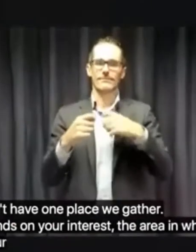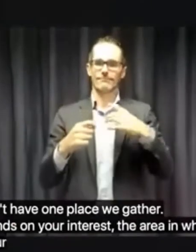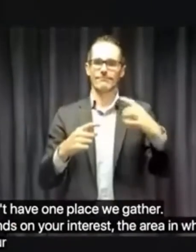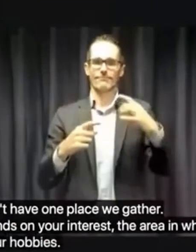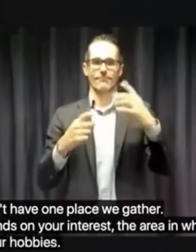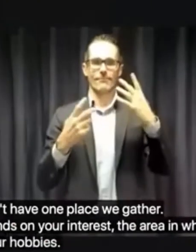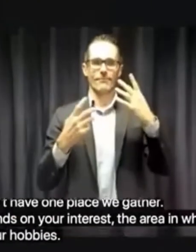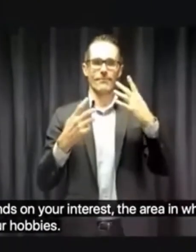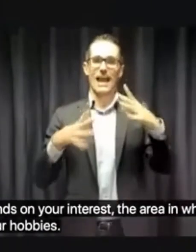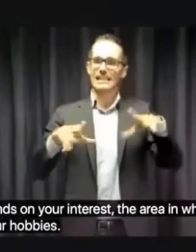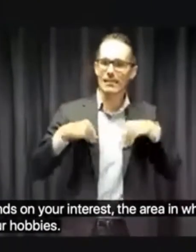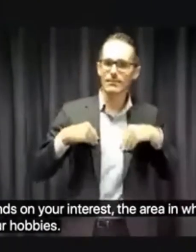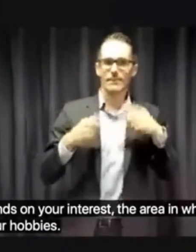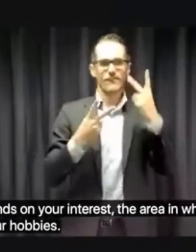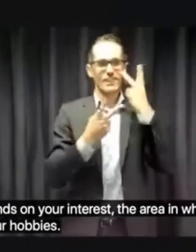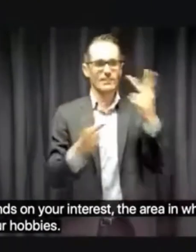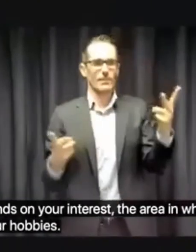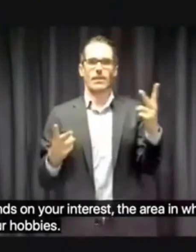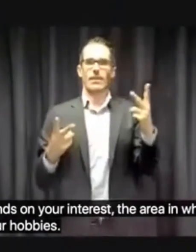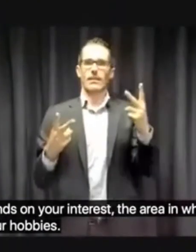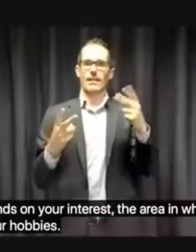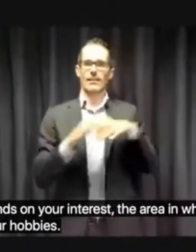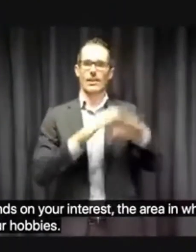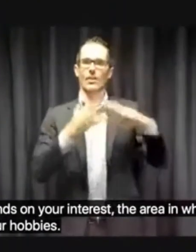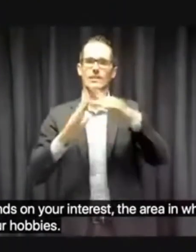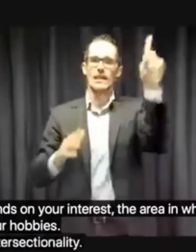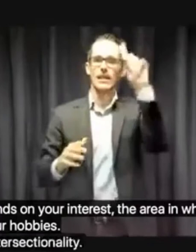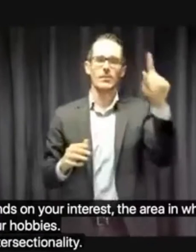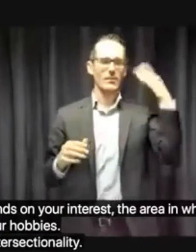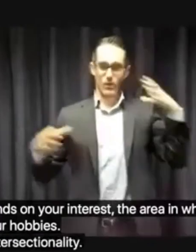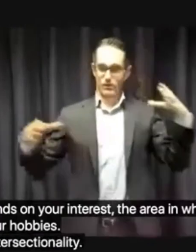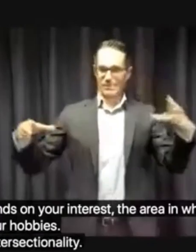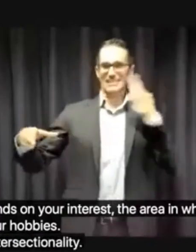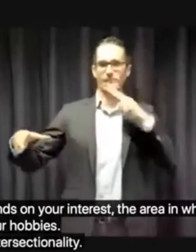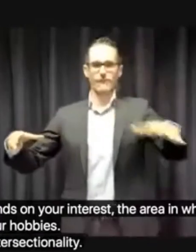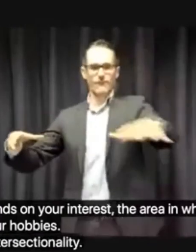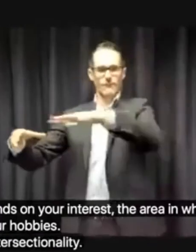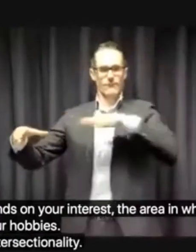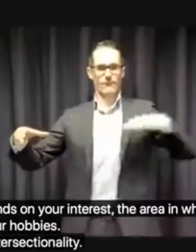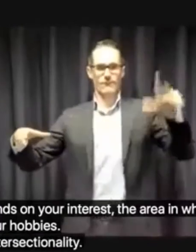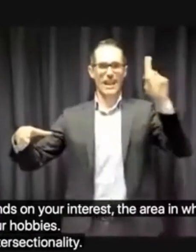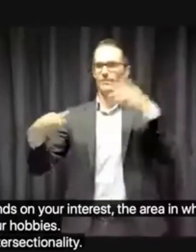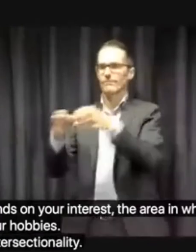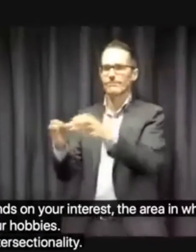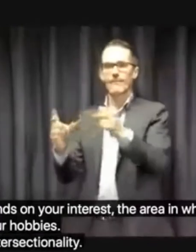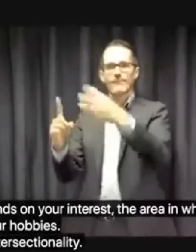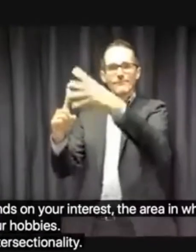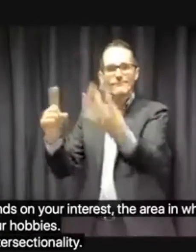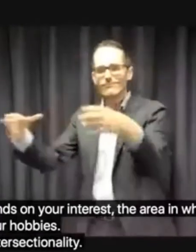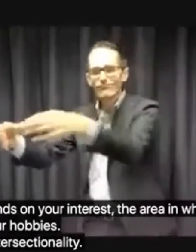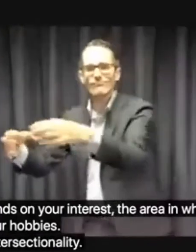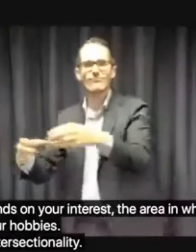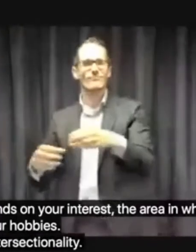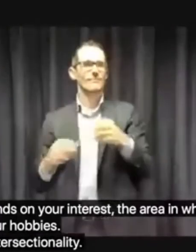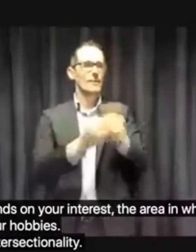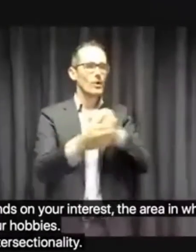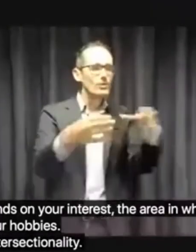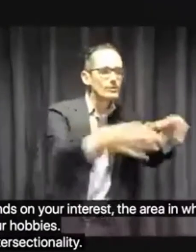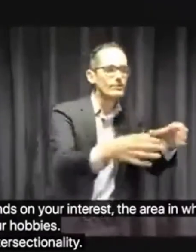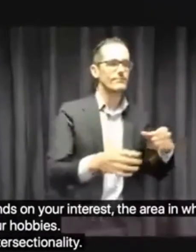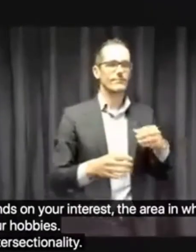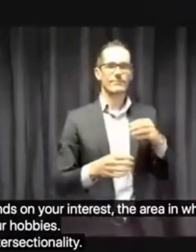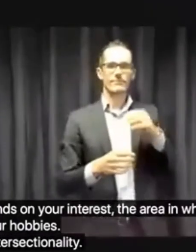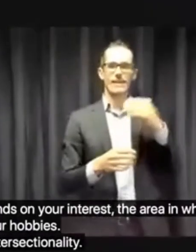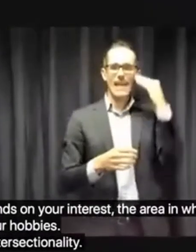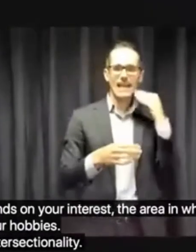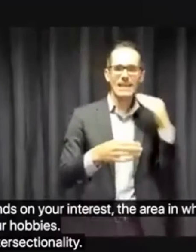intersectionality. It's become a more accepted, visible presence within the community group. Historically, it was the deaf community as a whole, but now